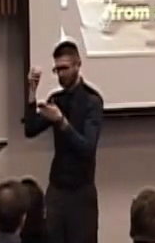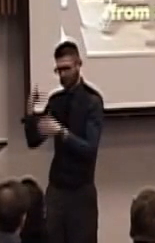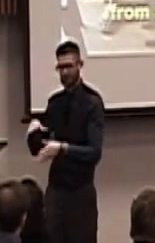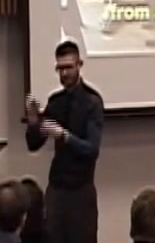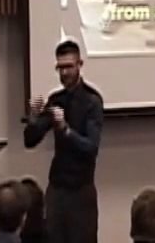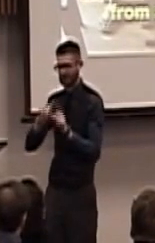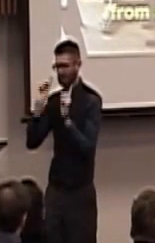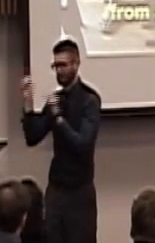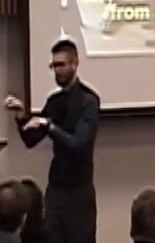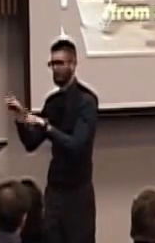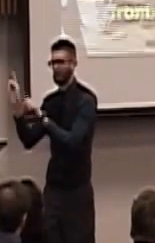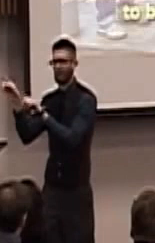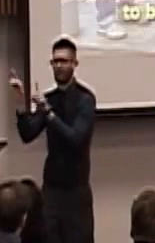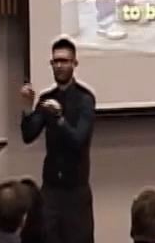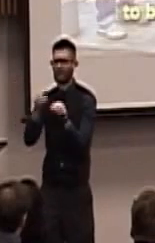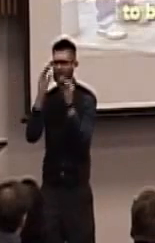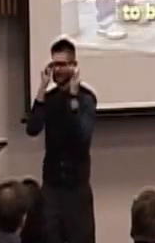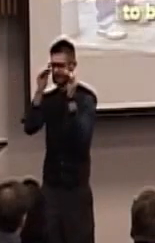And so